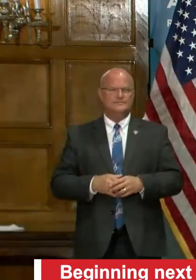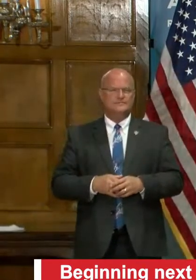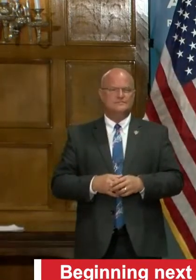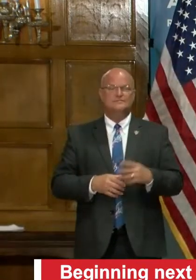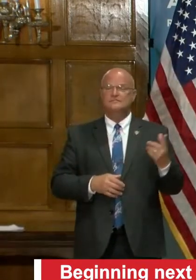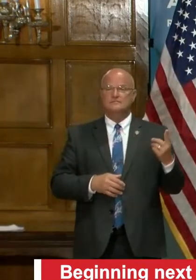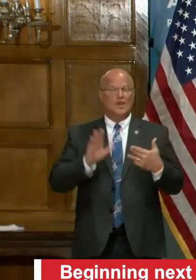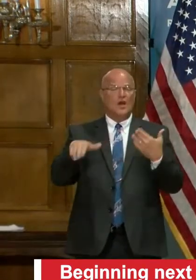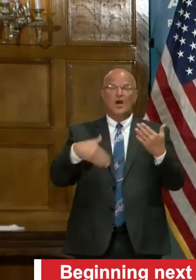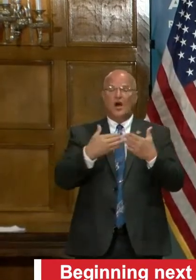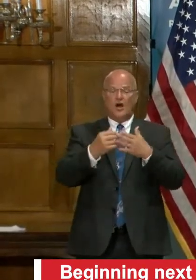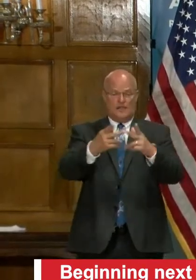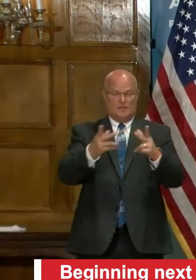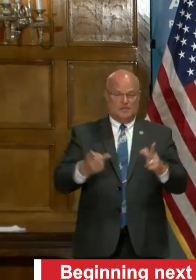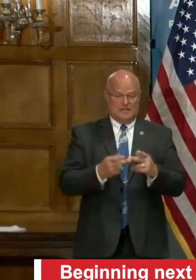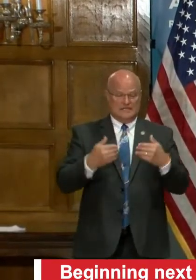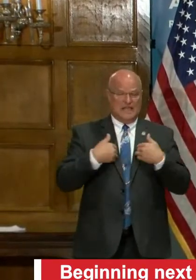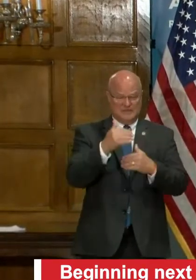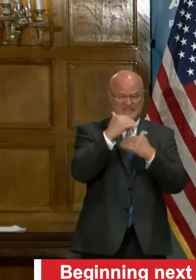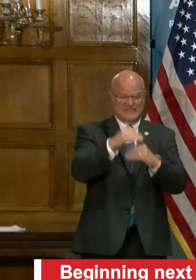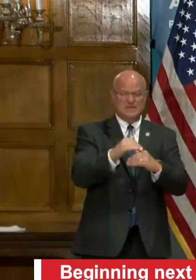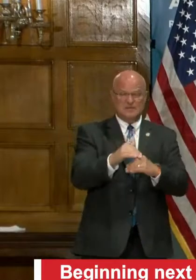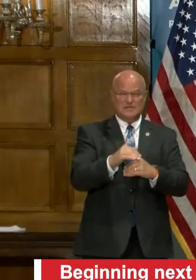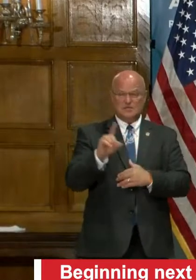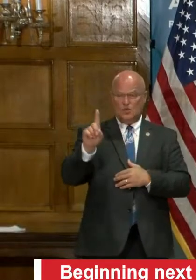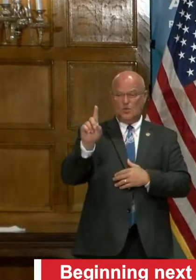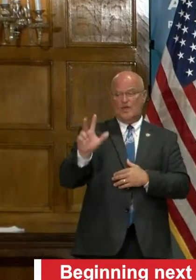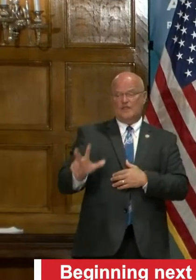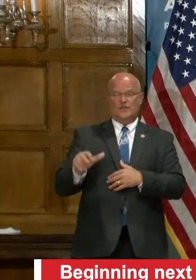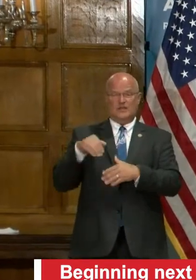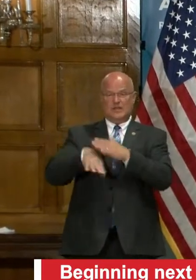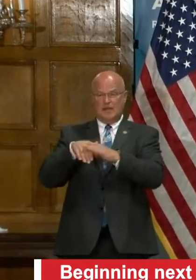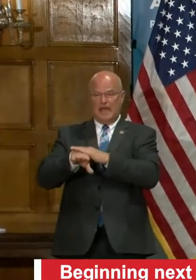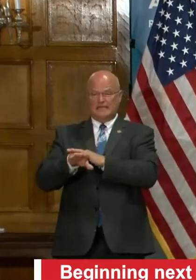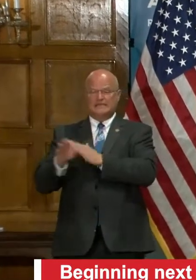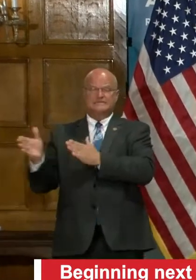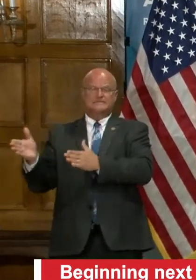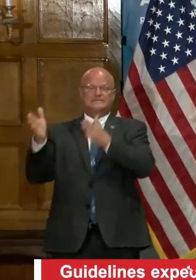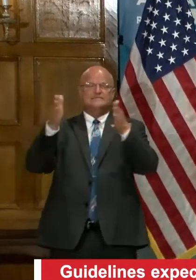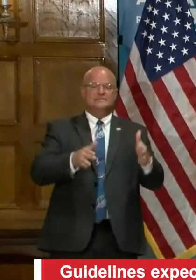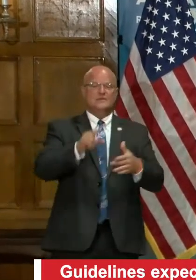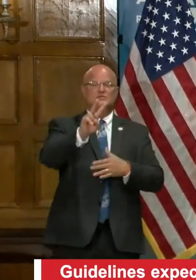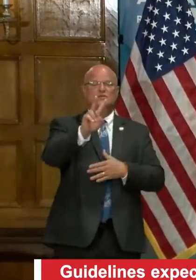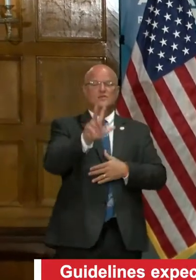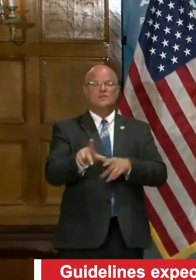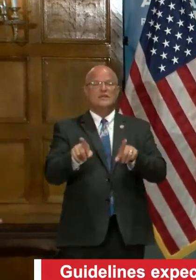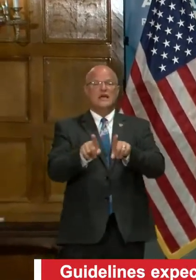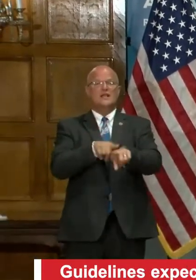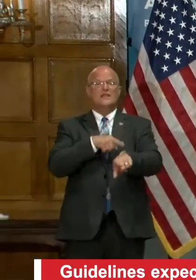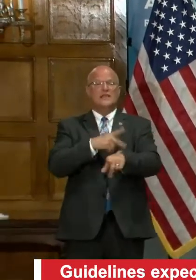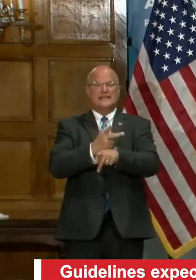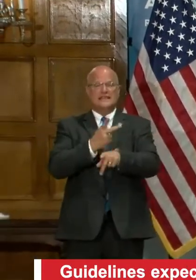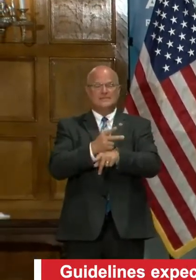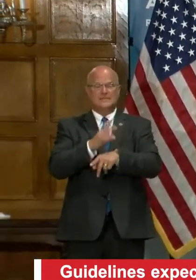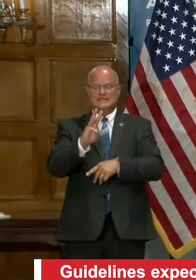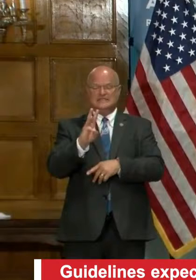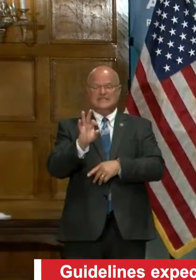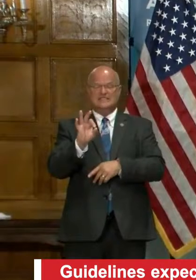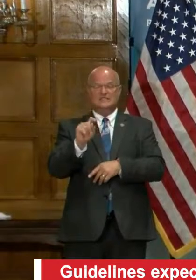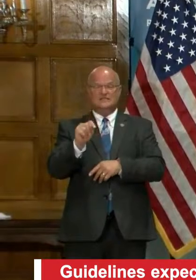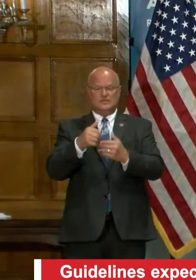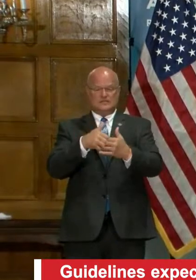That's correct. All the venues that have been limited to 1/3 will go to 2/3 as long as they can maintain that 6-foot